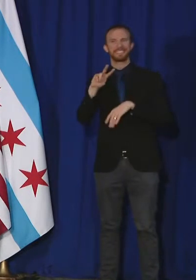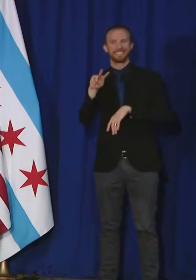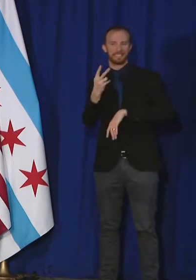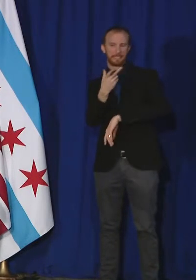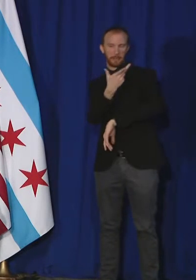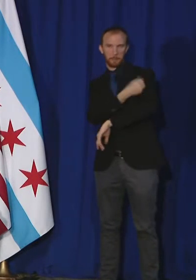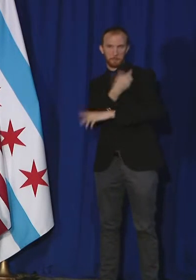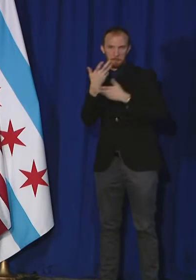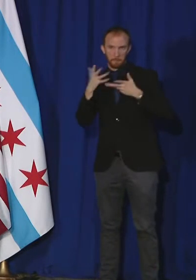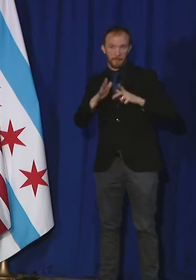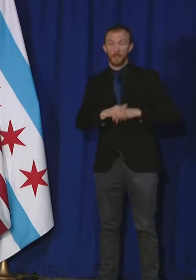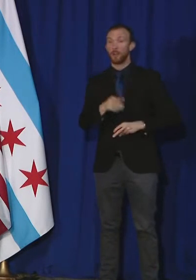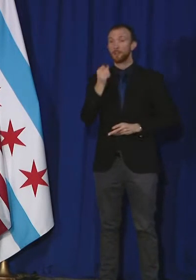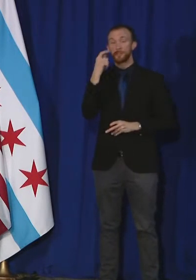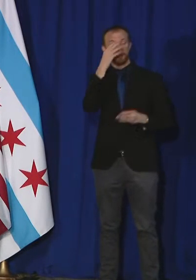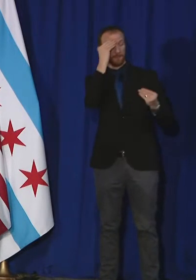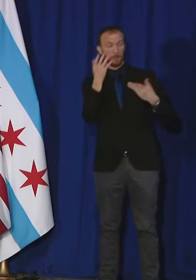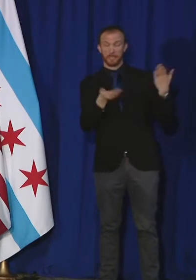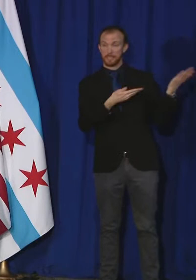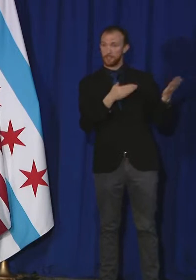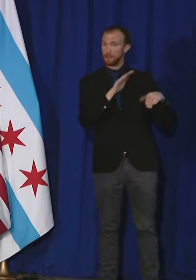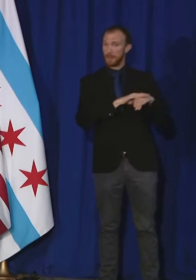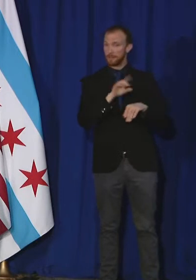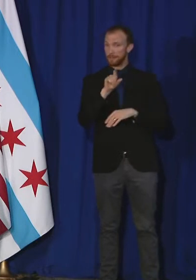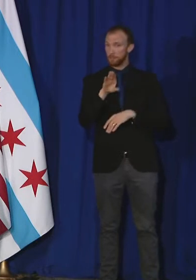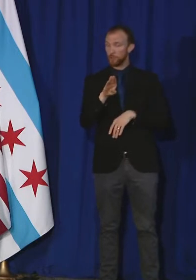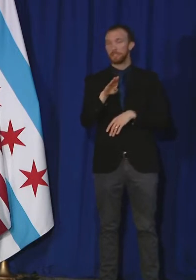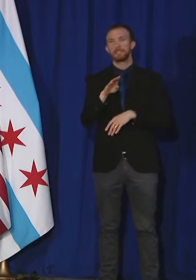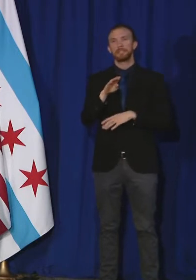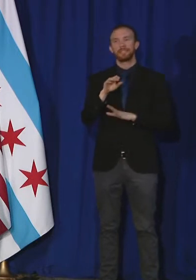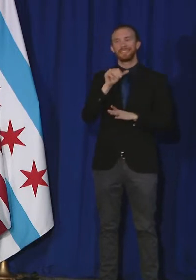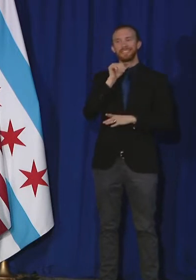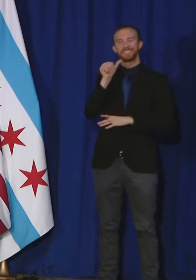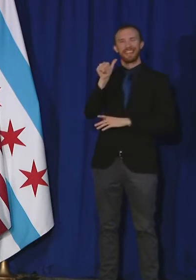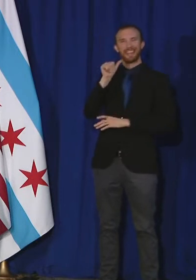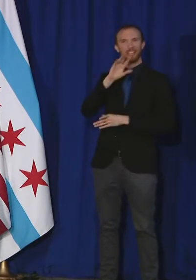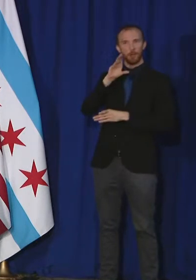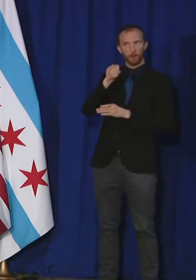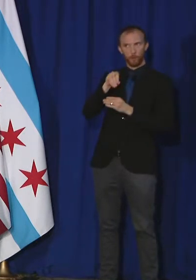that the data on the dashboard here does not include